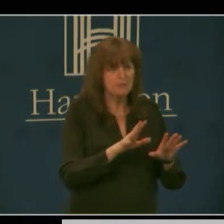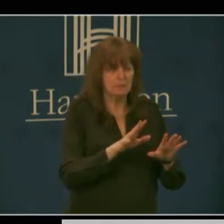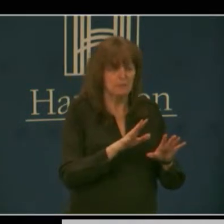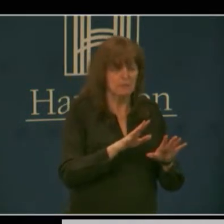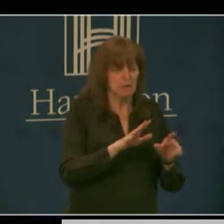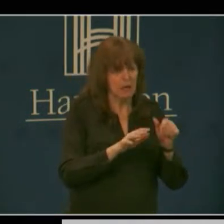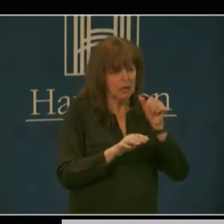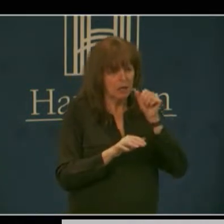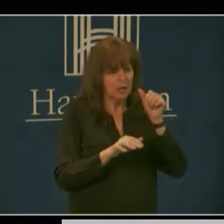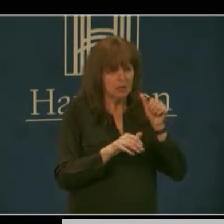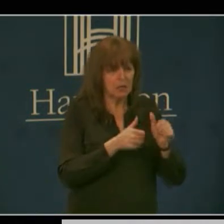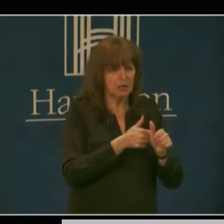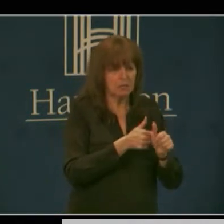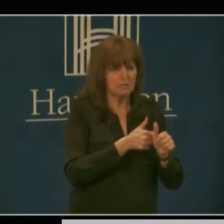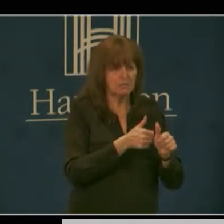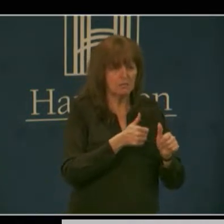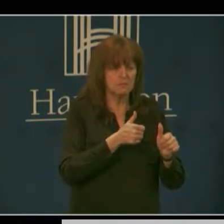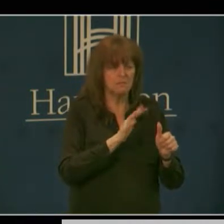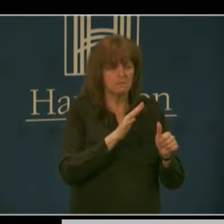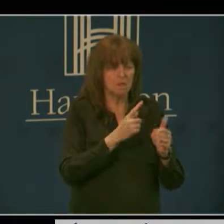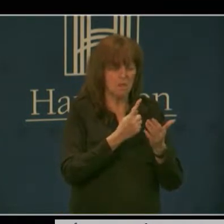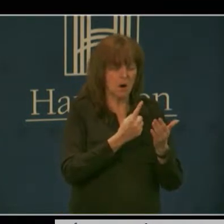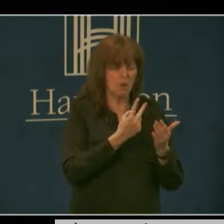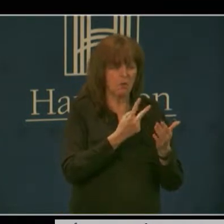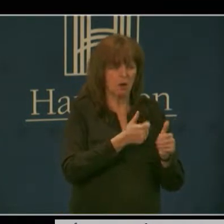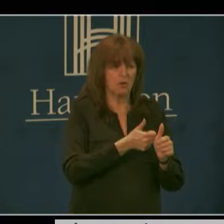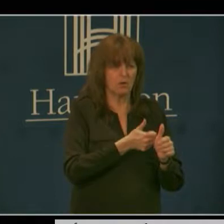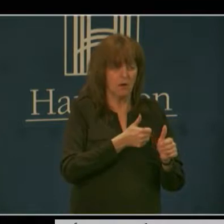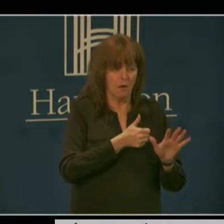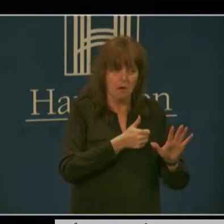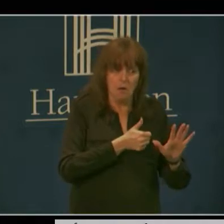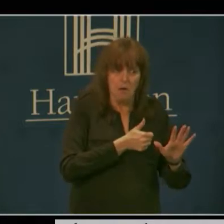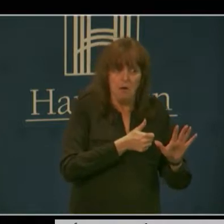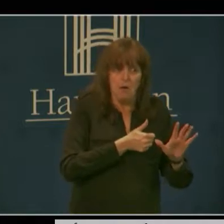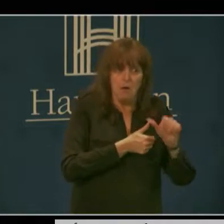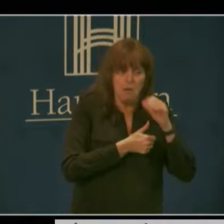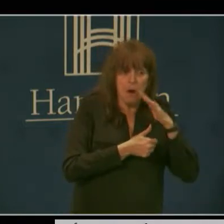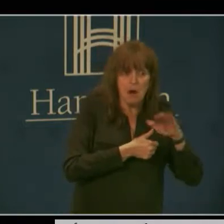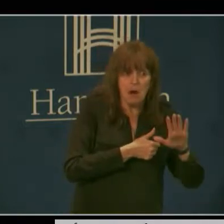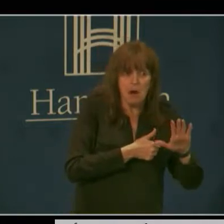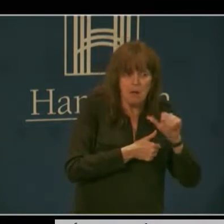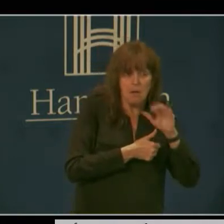hours rather than the days. So I know the labs are working as hard as they can.